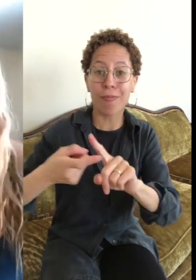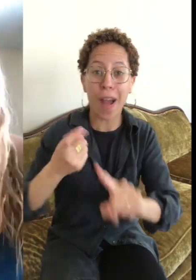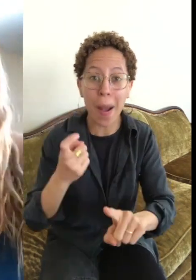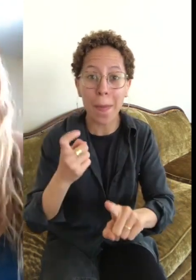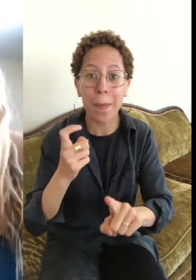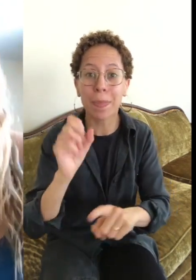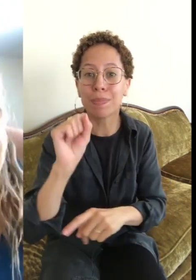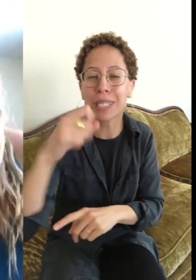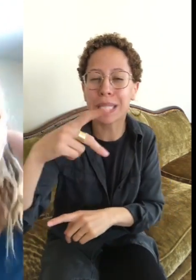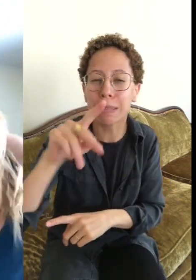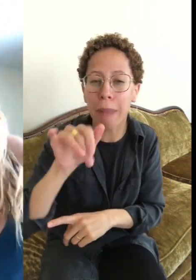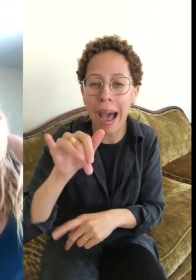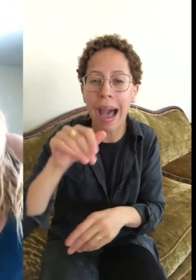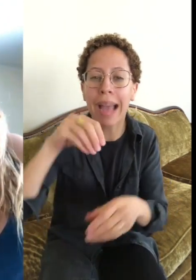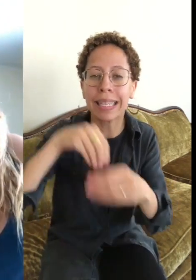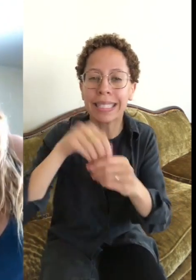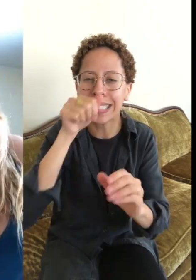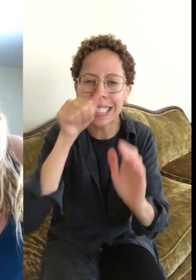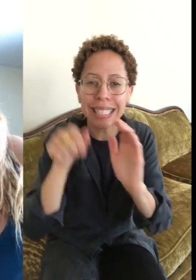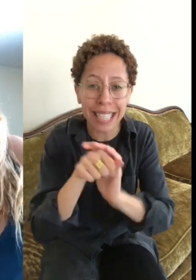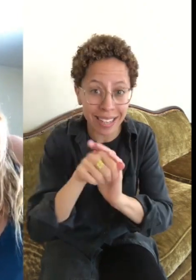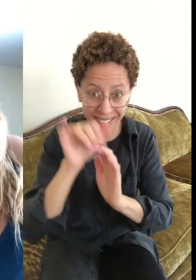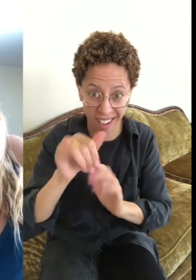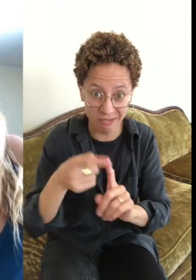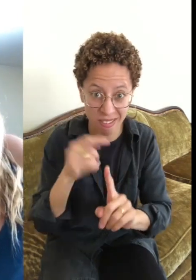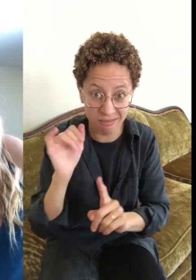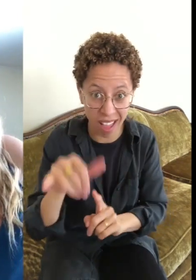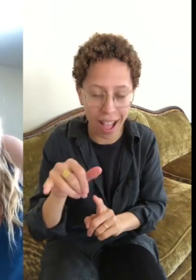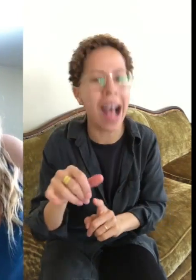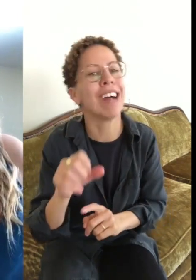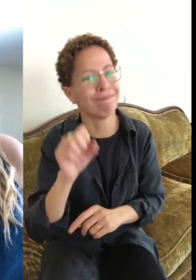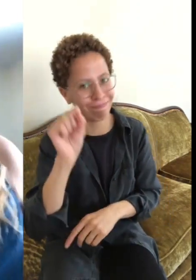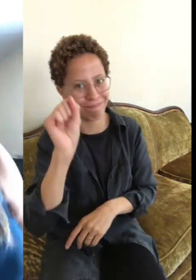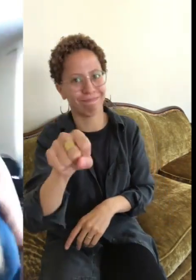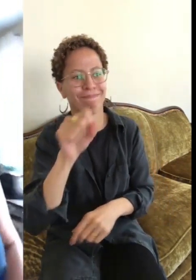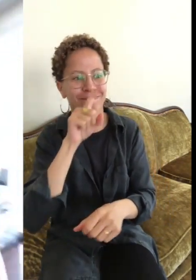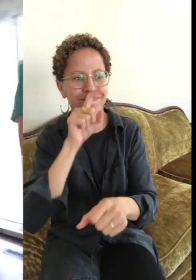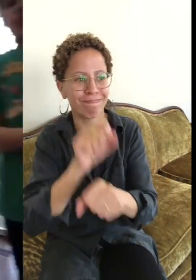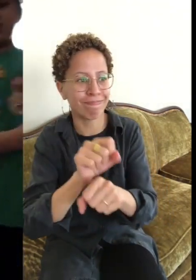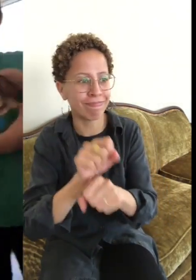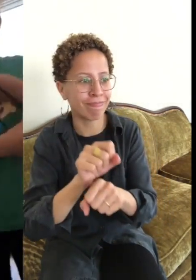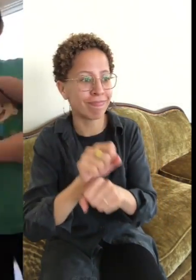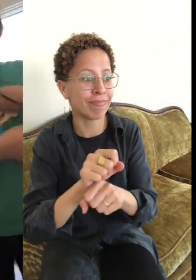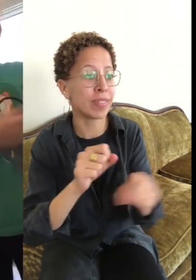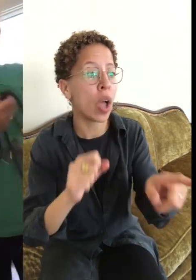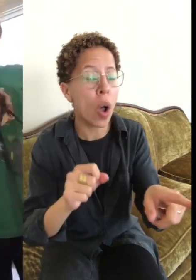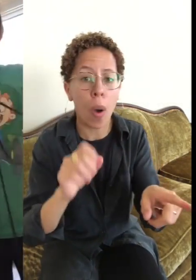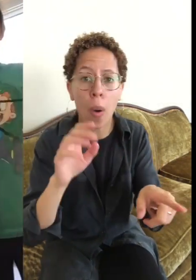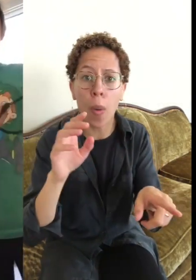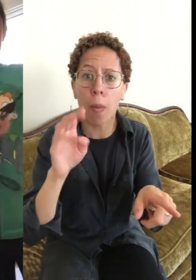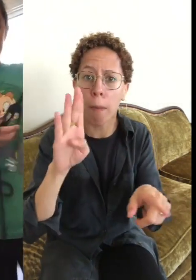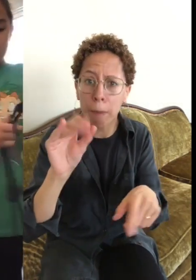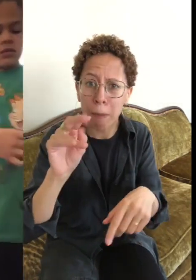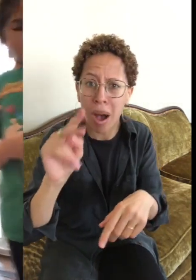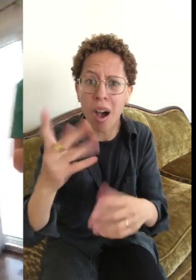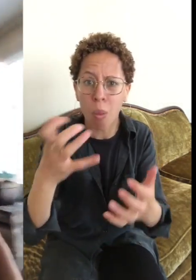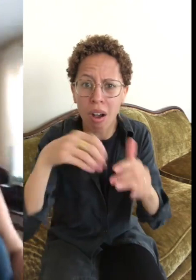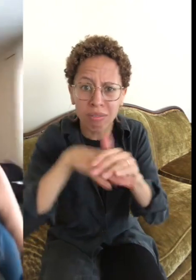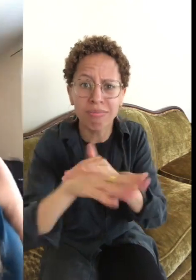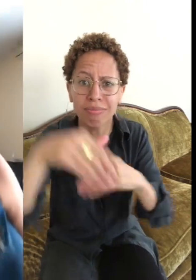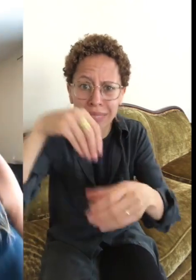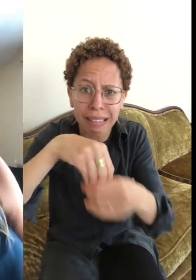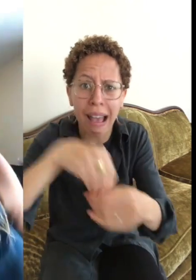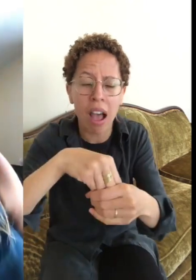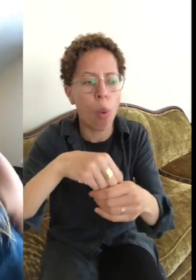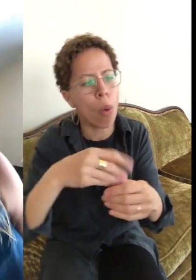is absolutely yes. Bond wants to go inside because I chose yes. Bond wants to come inside? Yeah. Oh, well, I think he